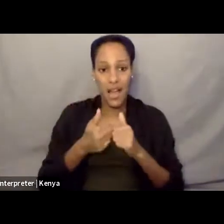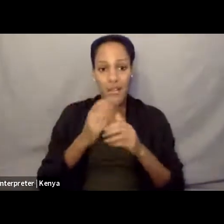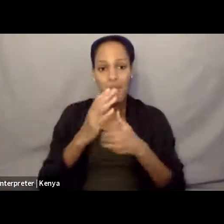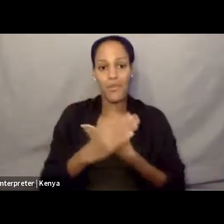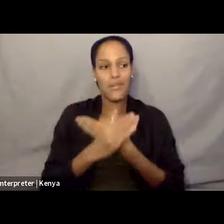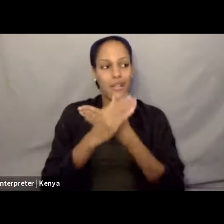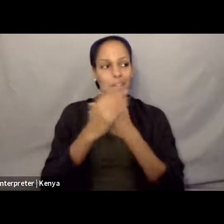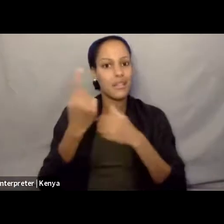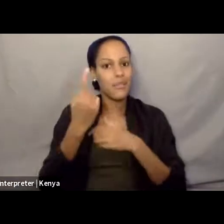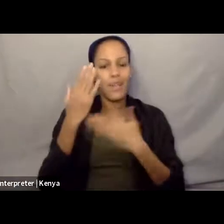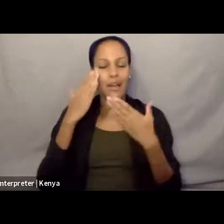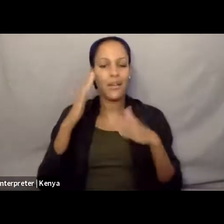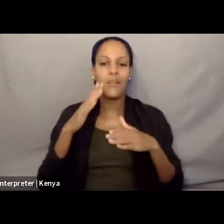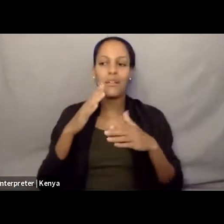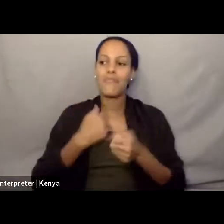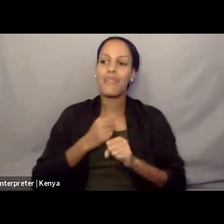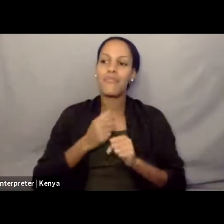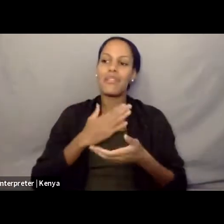me,